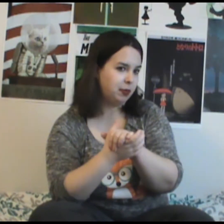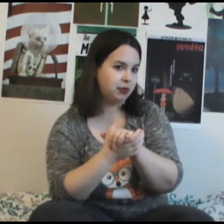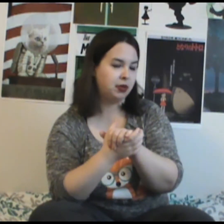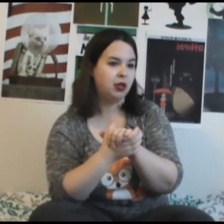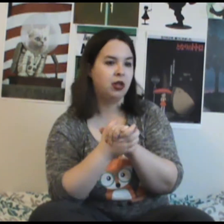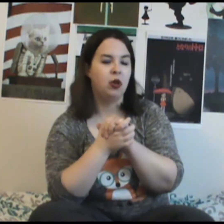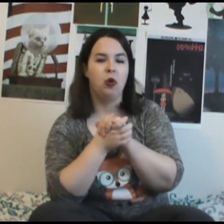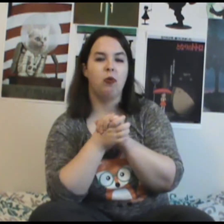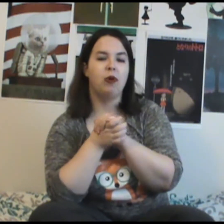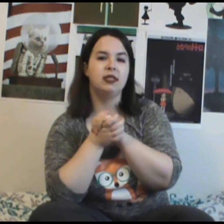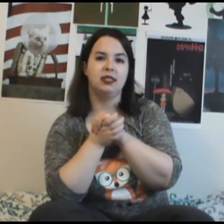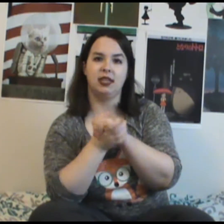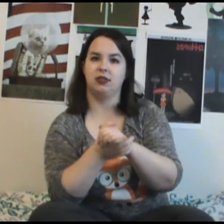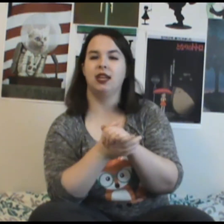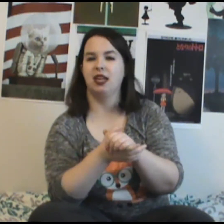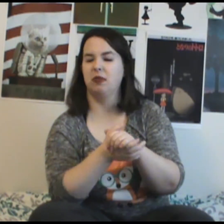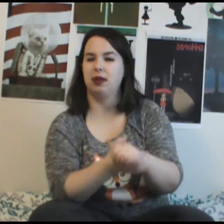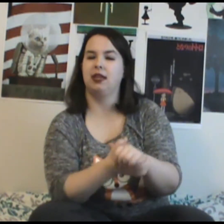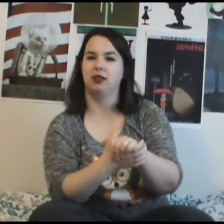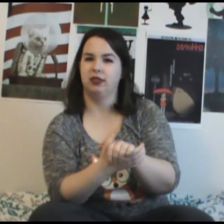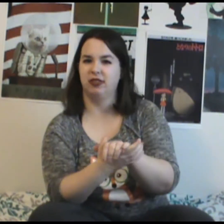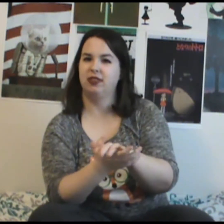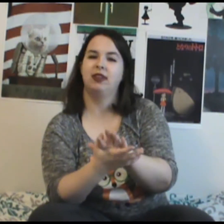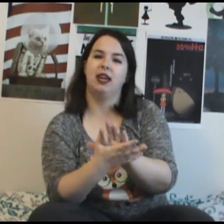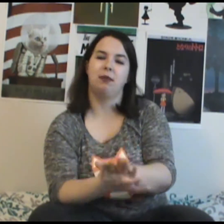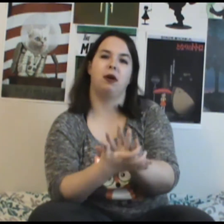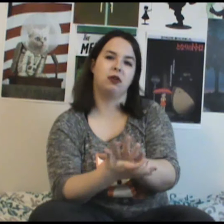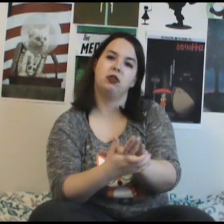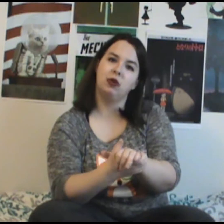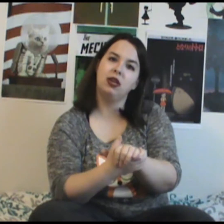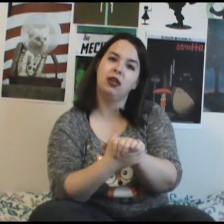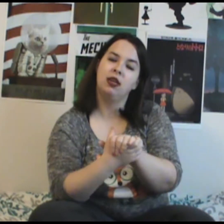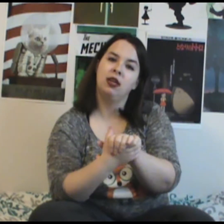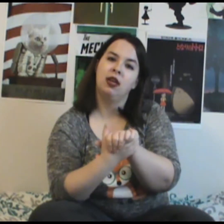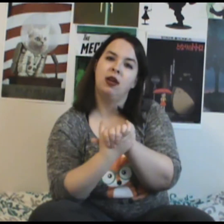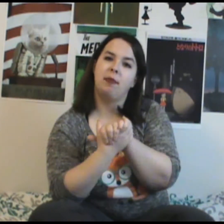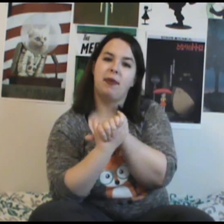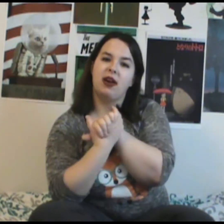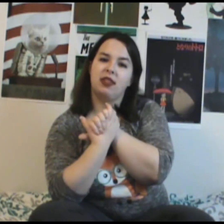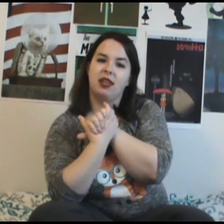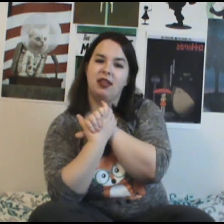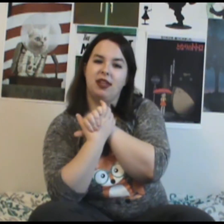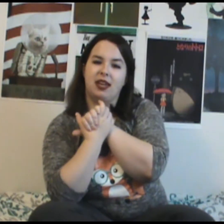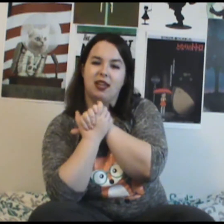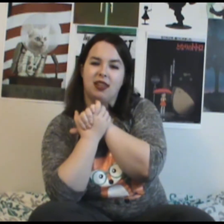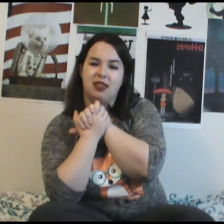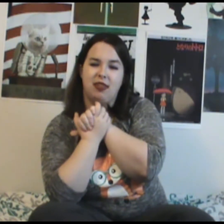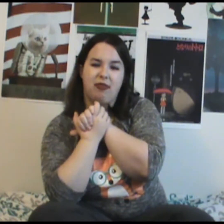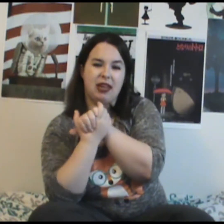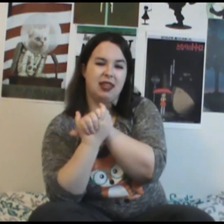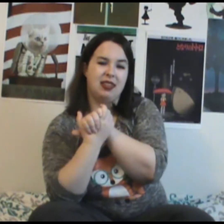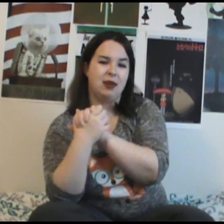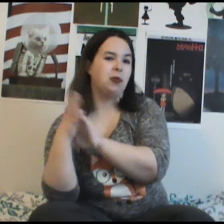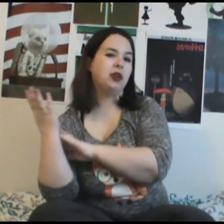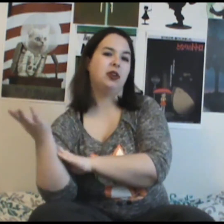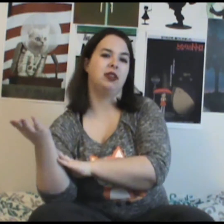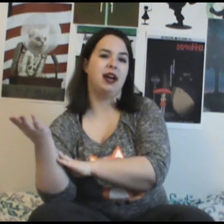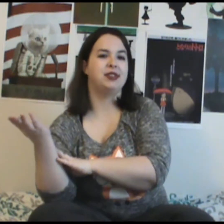up was interesting and a really good sort of storyline part to it. But then like the fact that they were good guys and